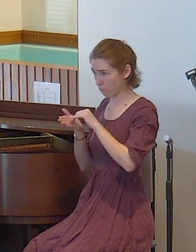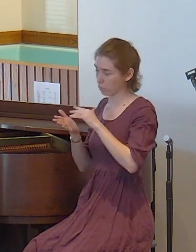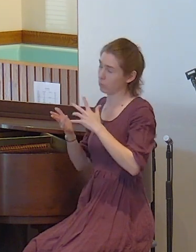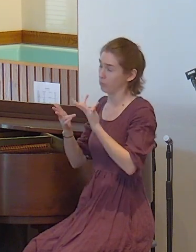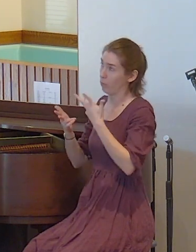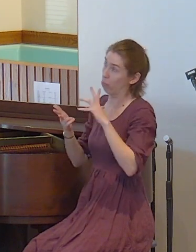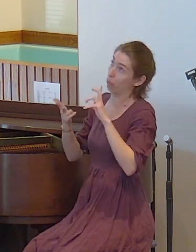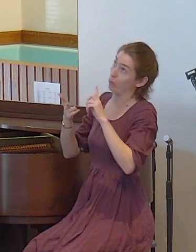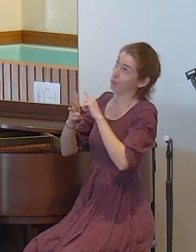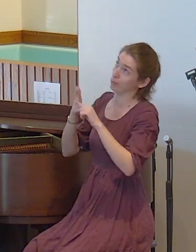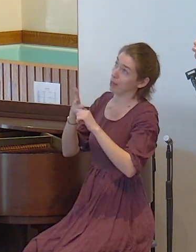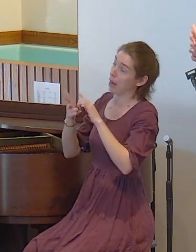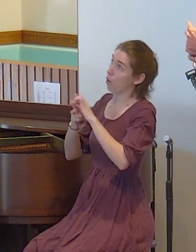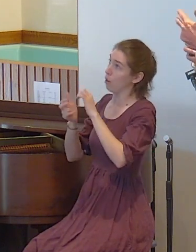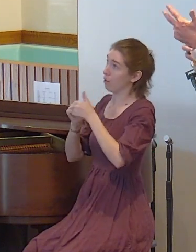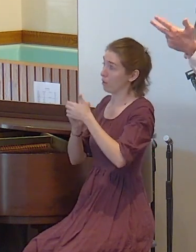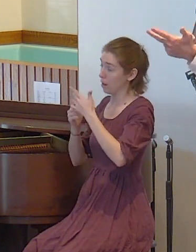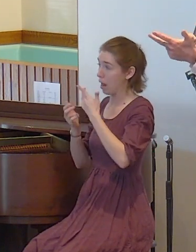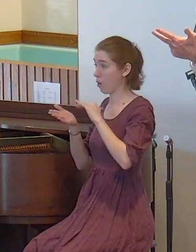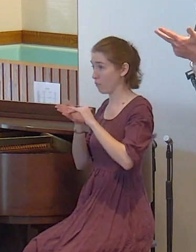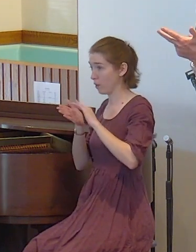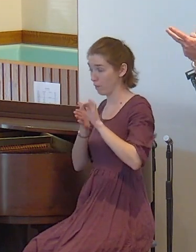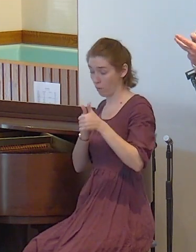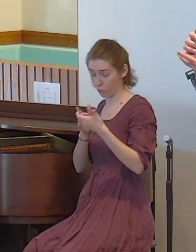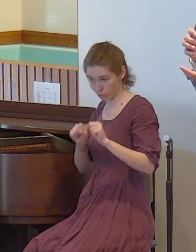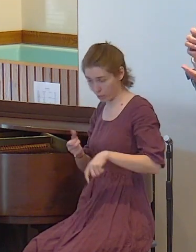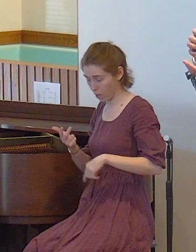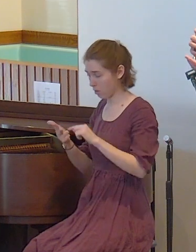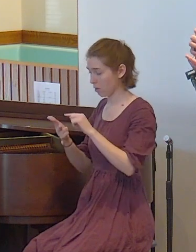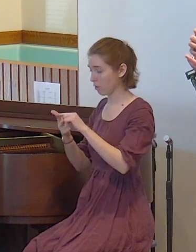Three. How can God forgive me? How can I forgive others?